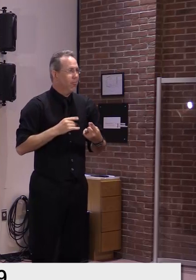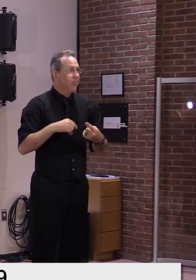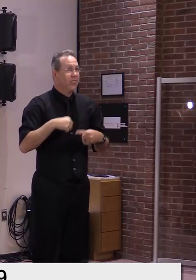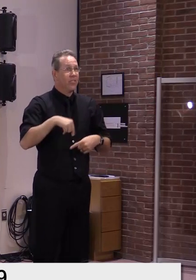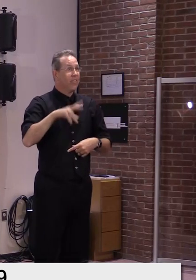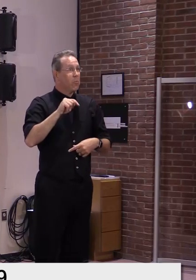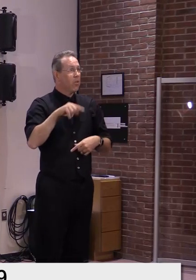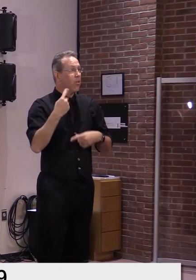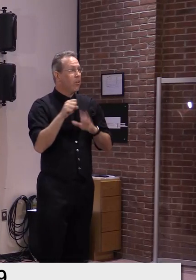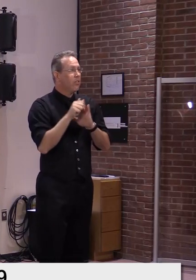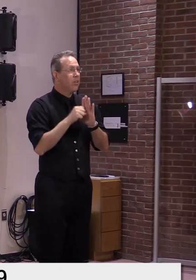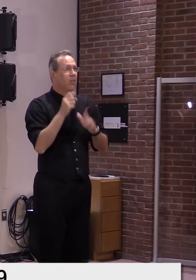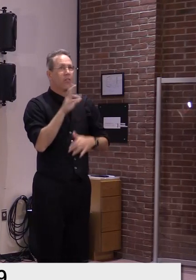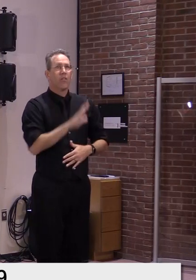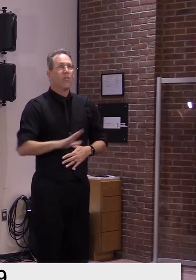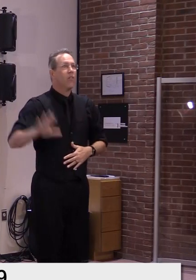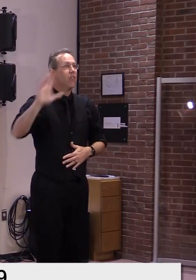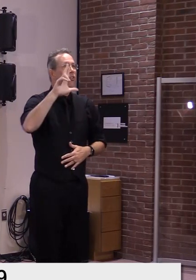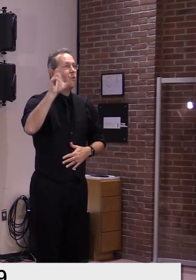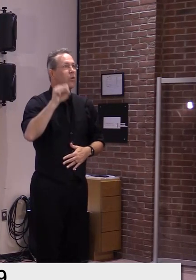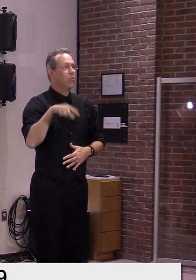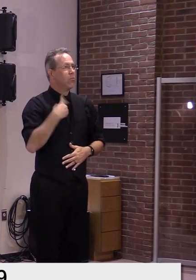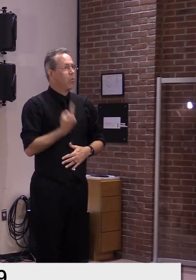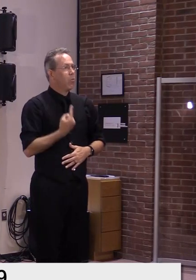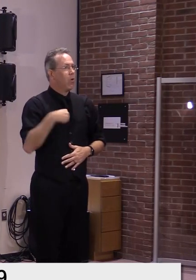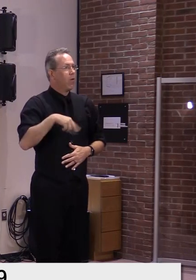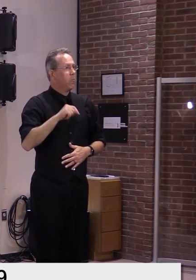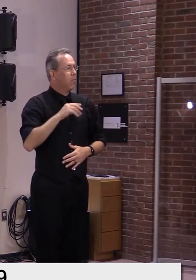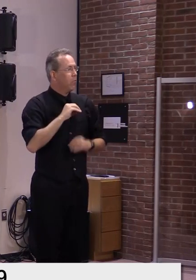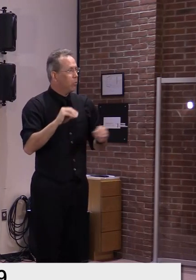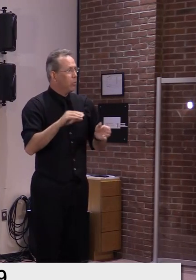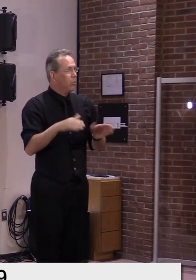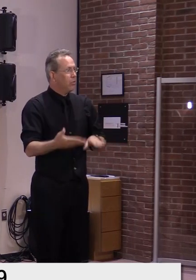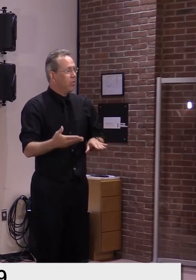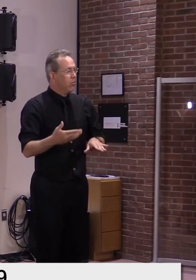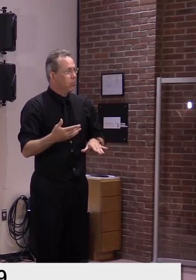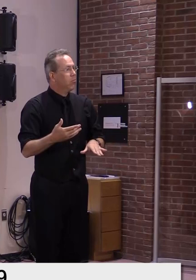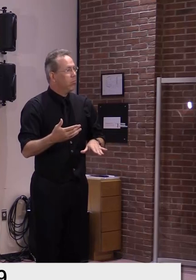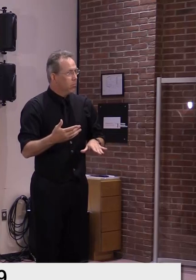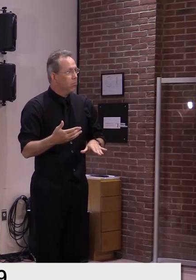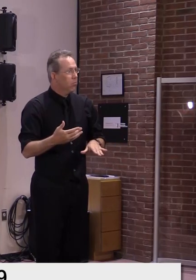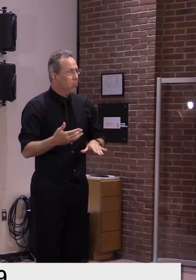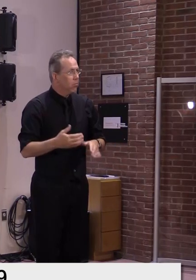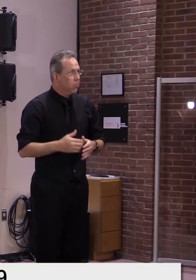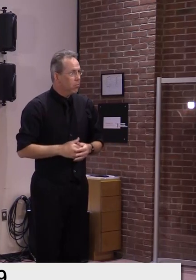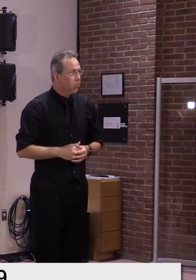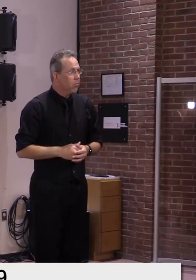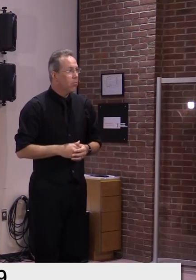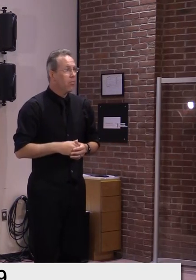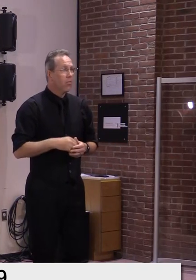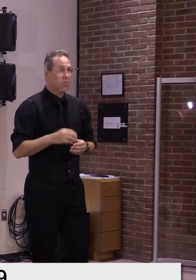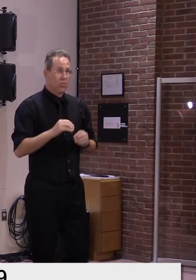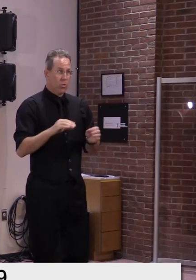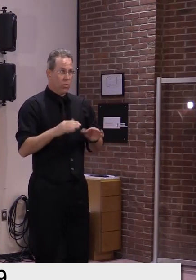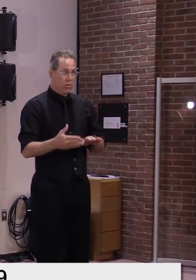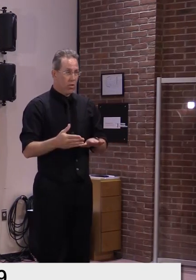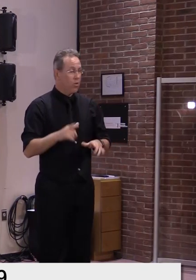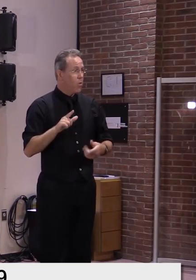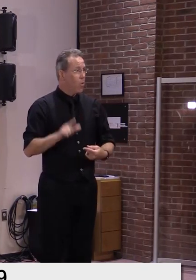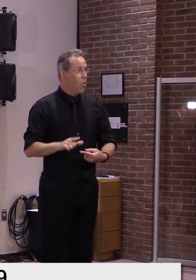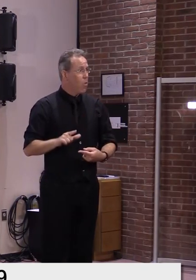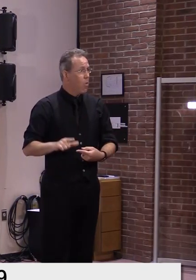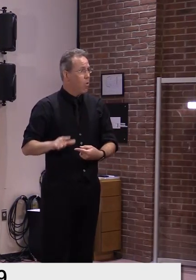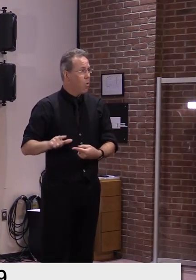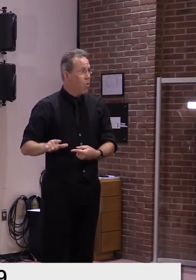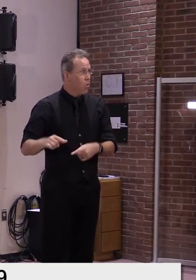week. Further, as Vermont's COVID-19 fatality rate remains low, and we continue to forecast that May will have the